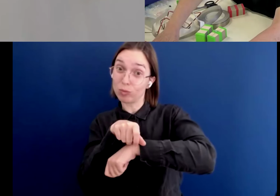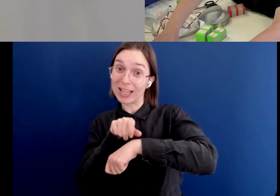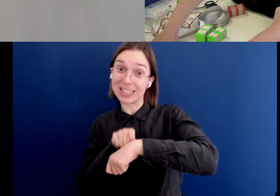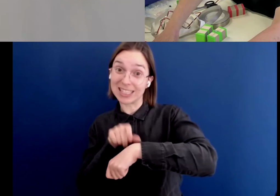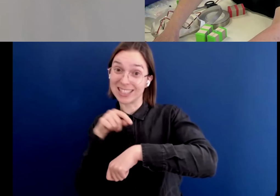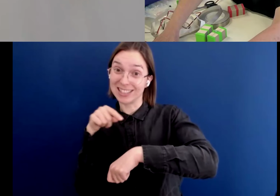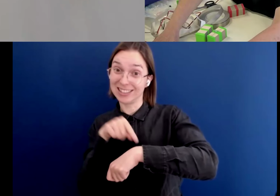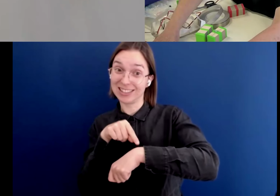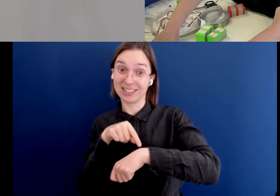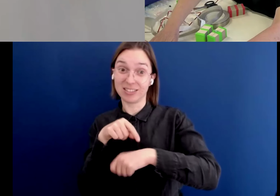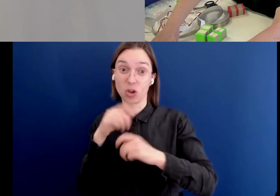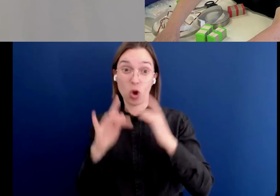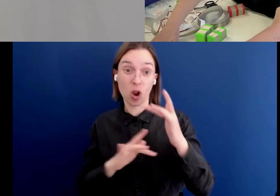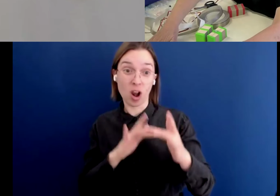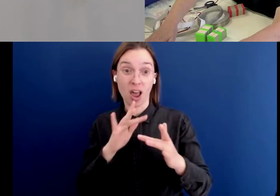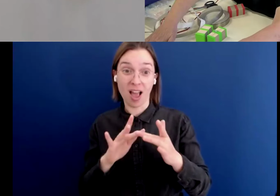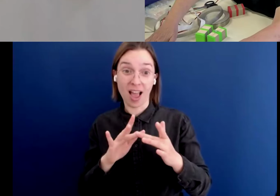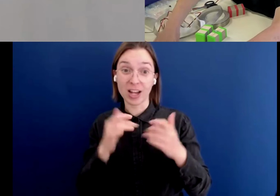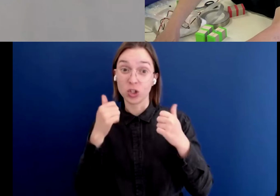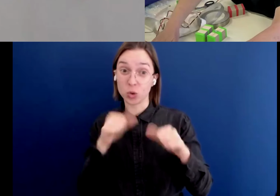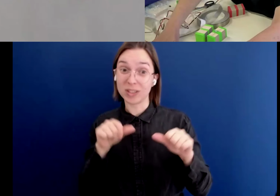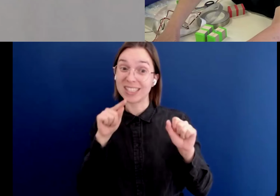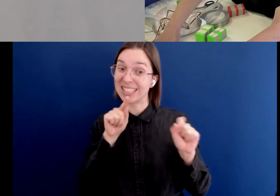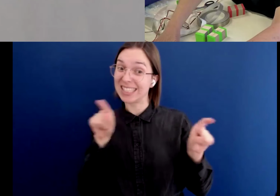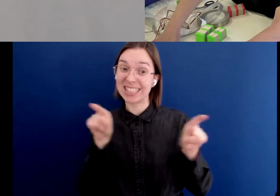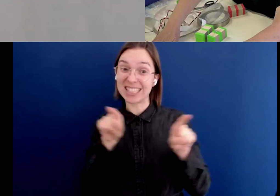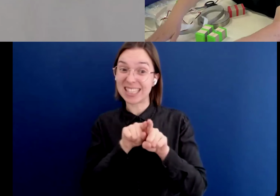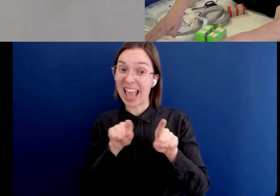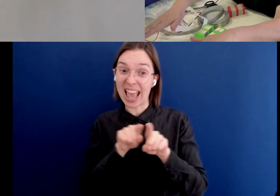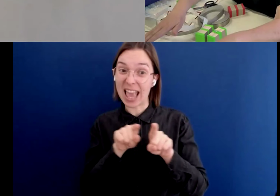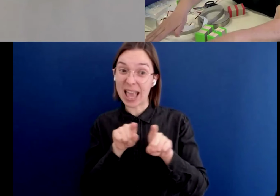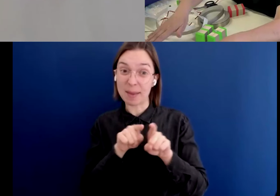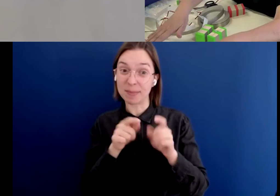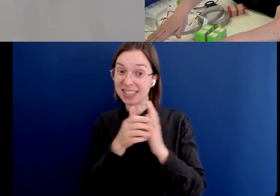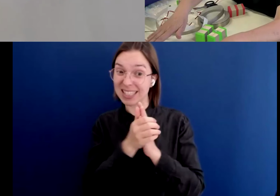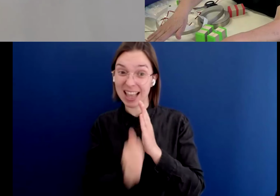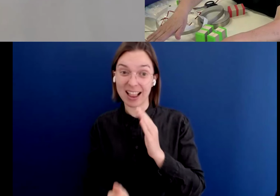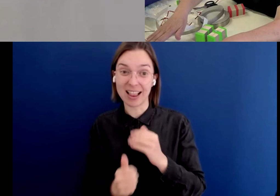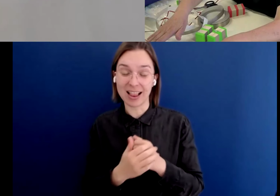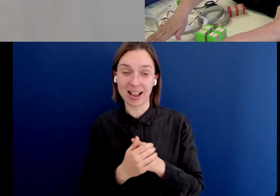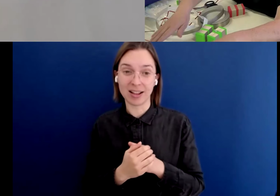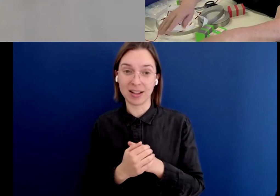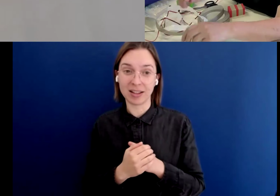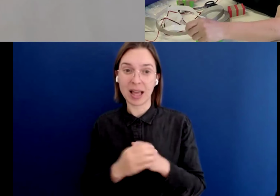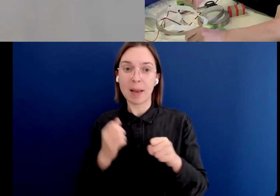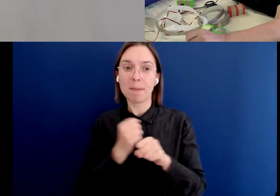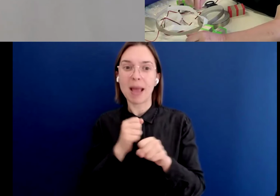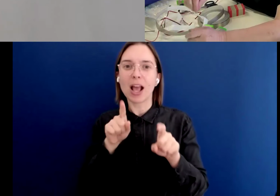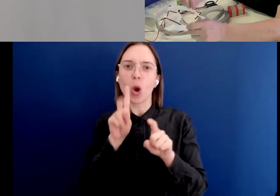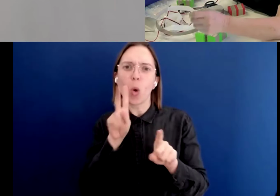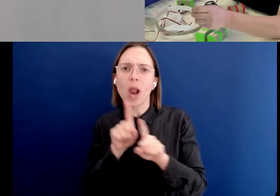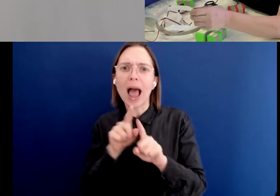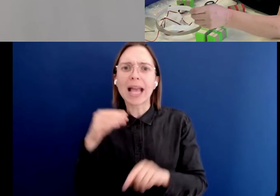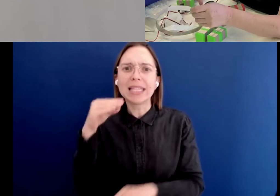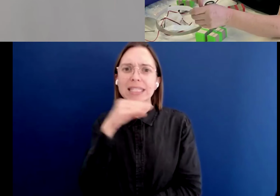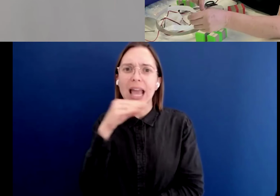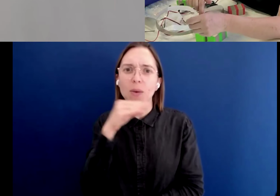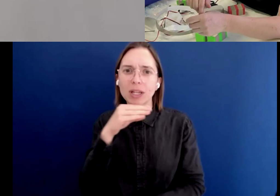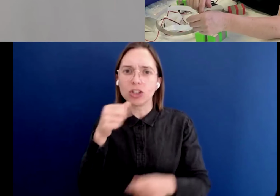making a conductive sandwich. So having tape underneath and tape on top so that